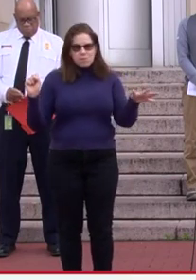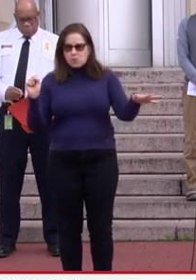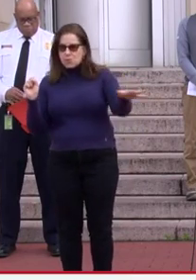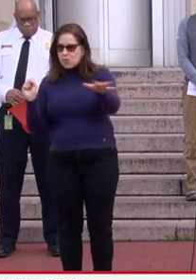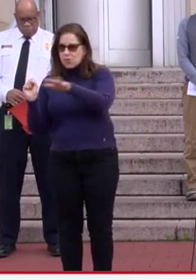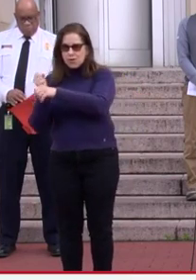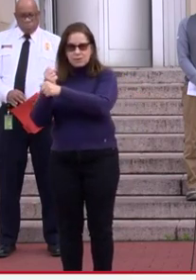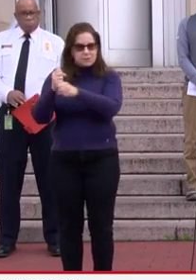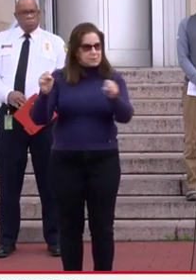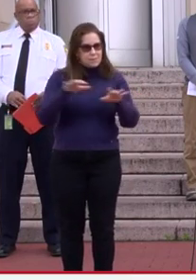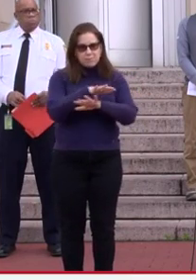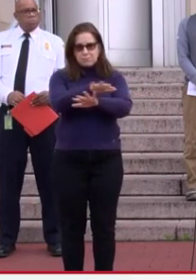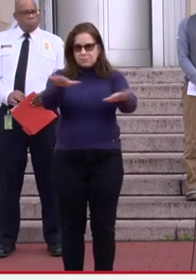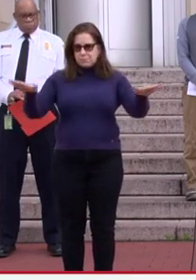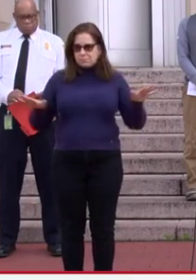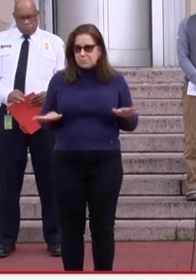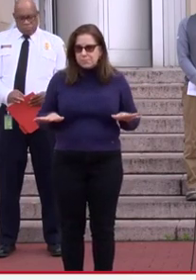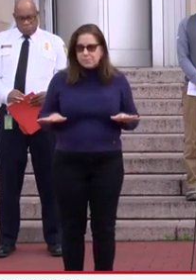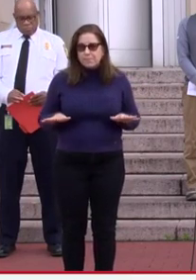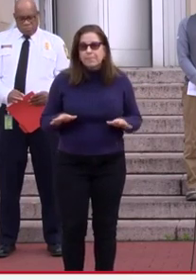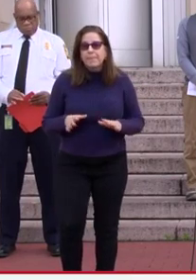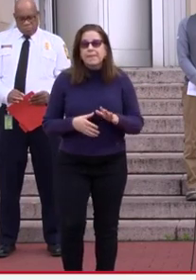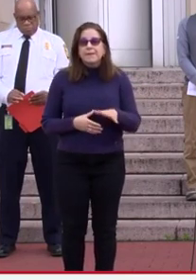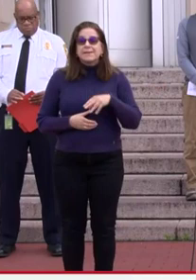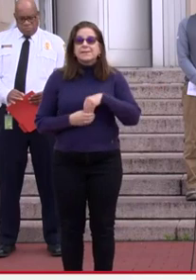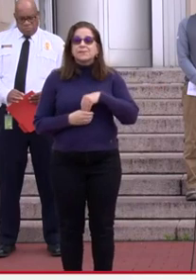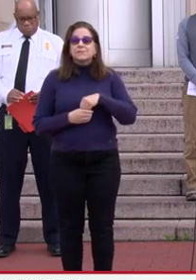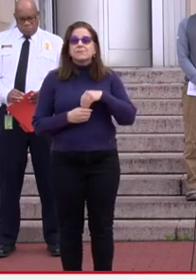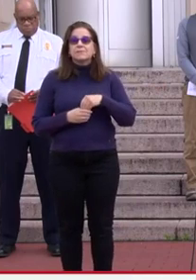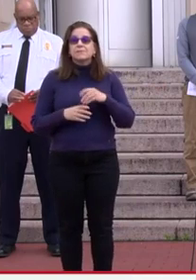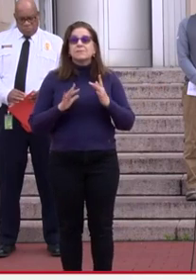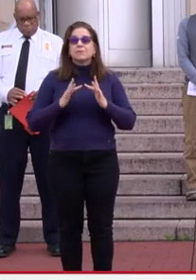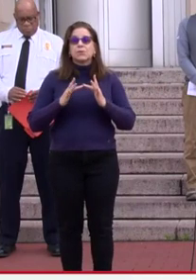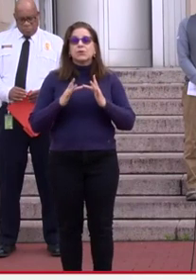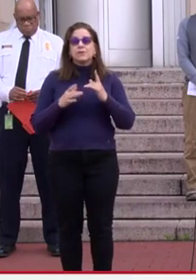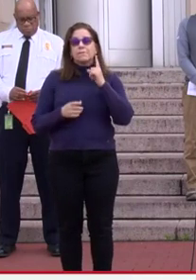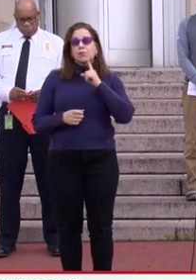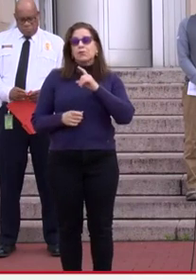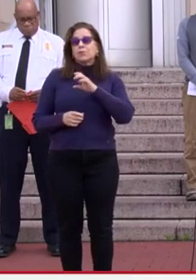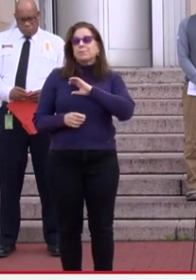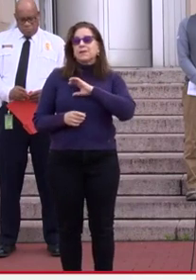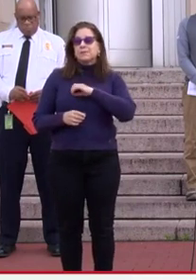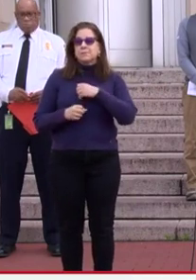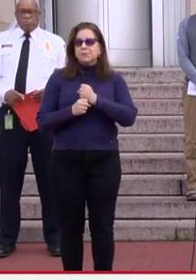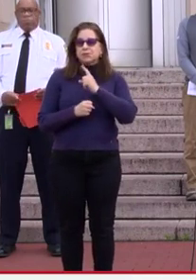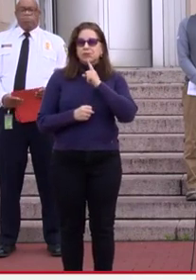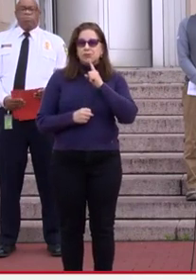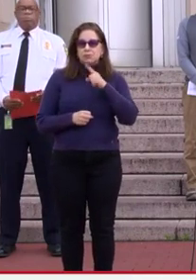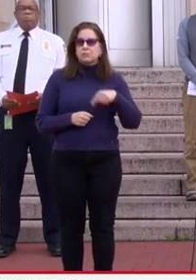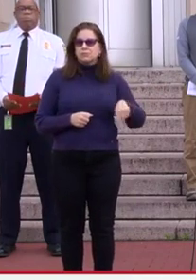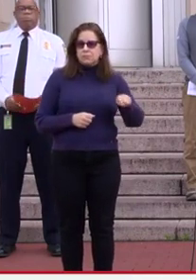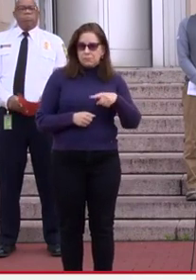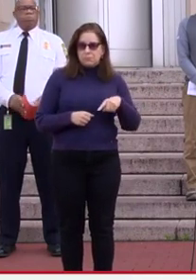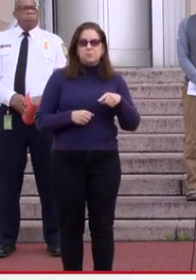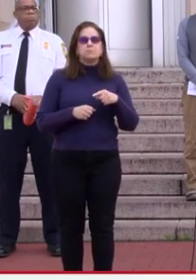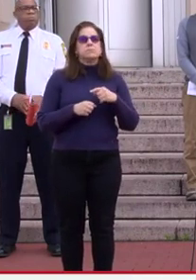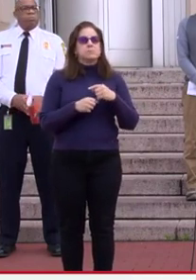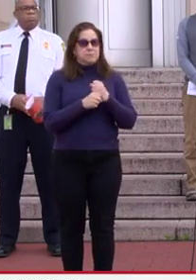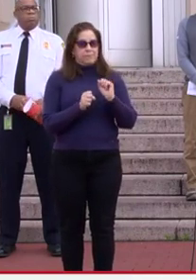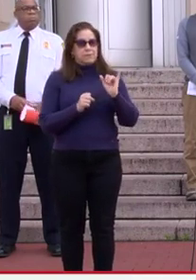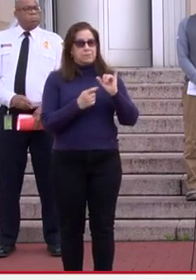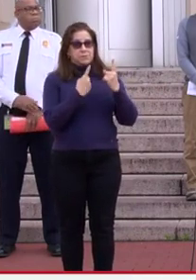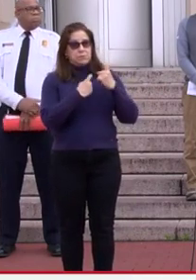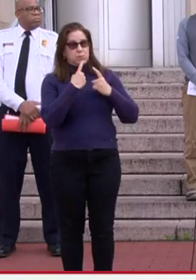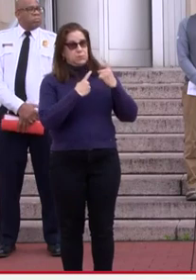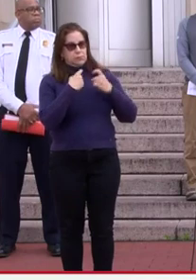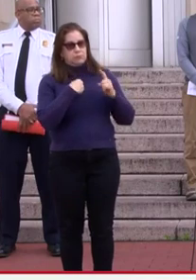internal intranet page for our members to ensure that their questions can be answered as quickly as possible. The page also ensures that